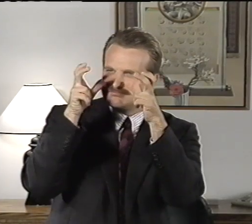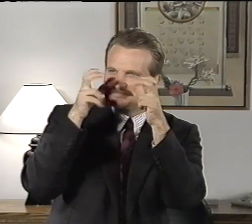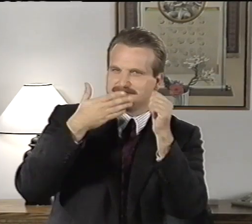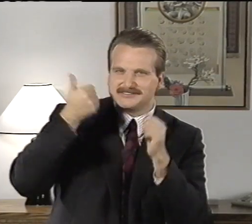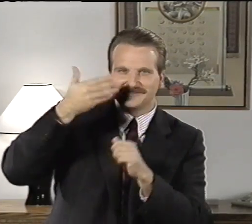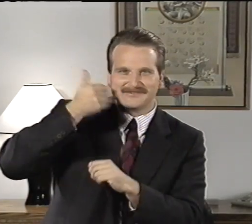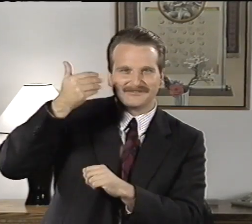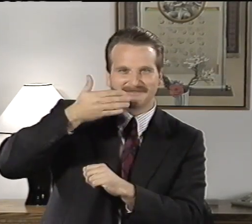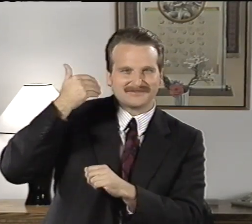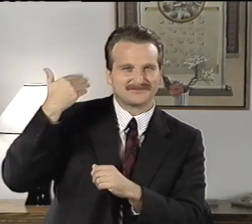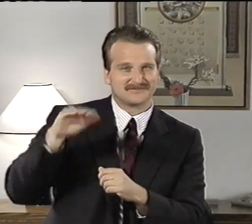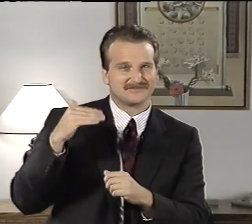receptive skills.